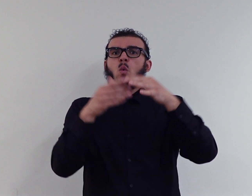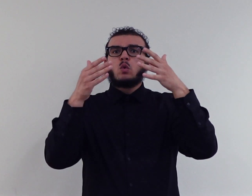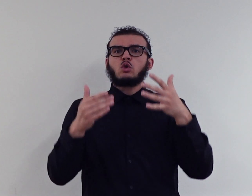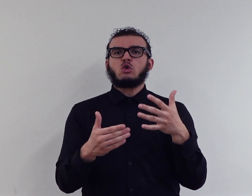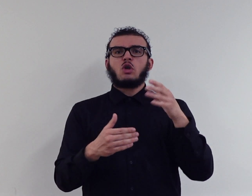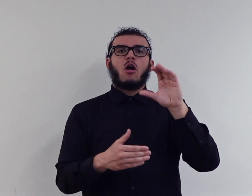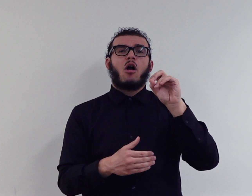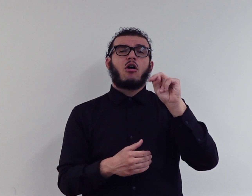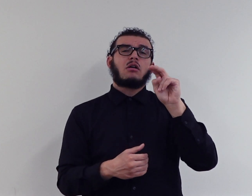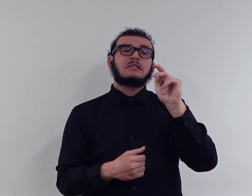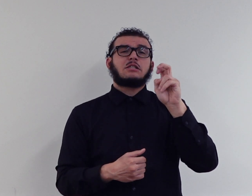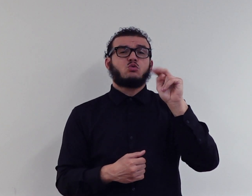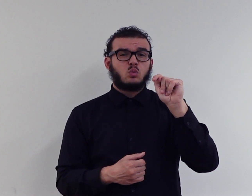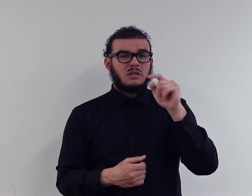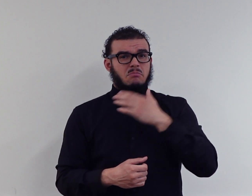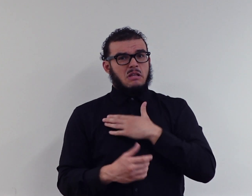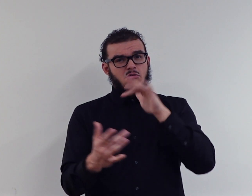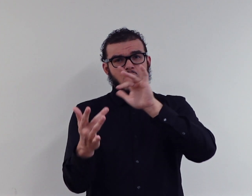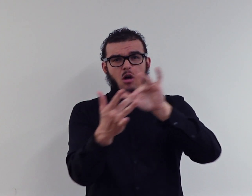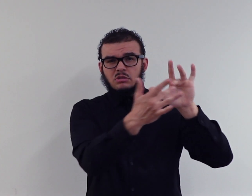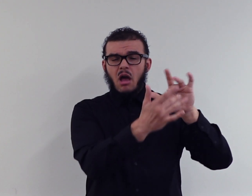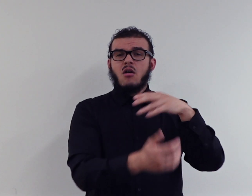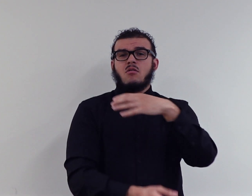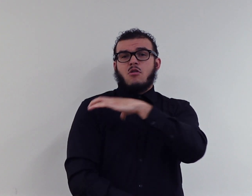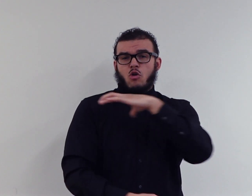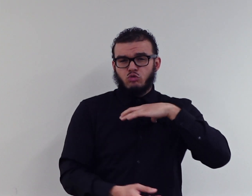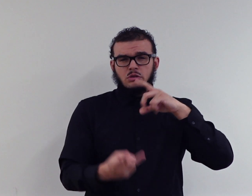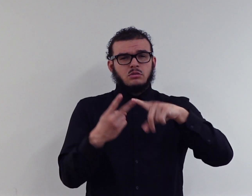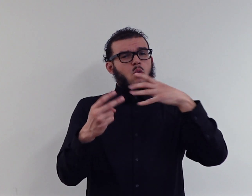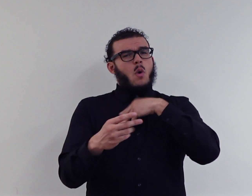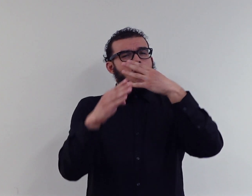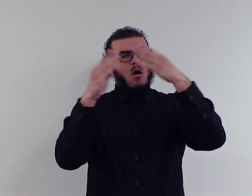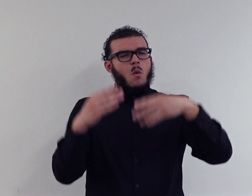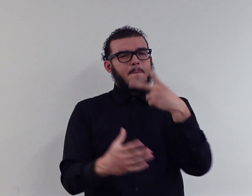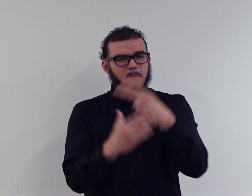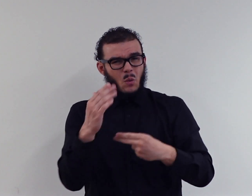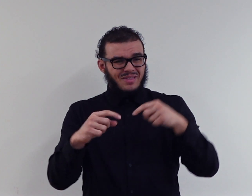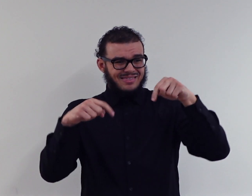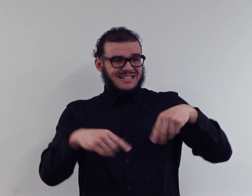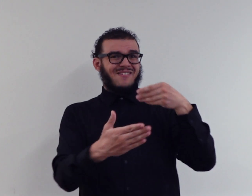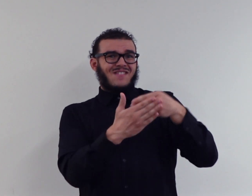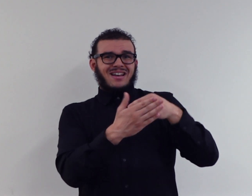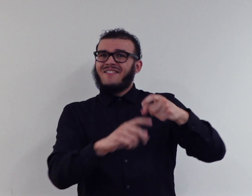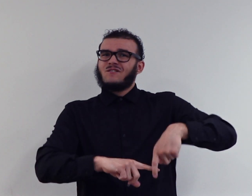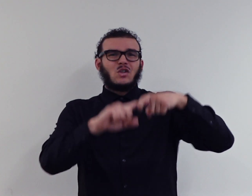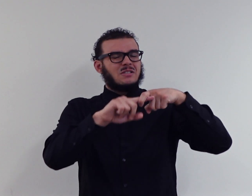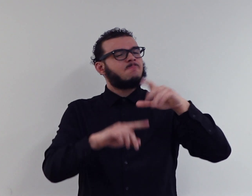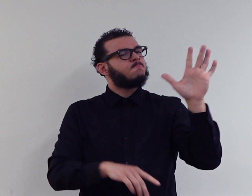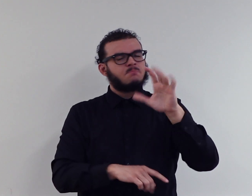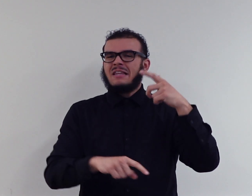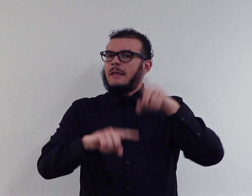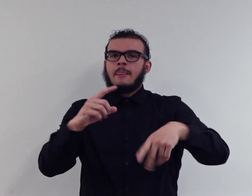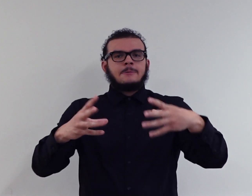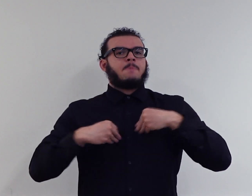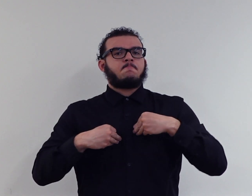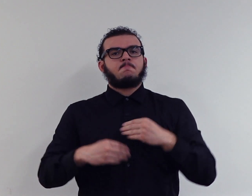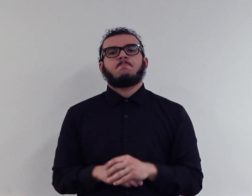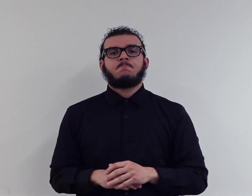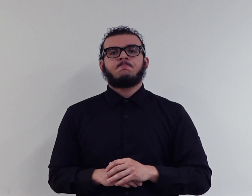want them to contact Congress and the White House and tell them that this funding freeze is unacceptable. You can